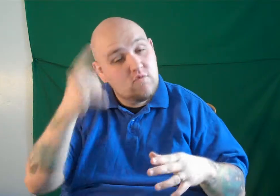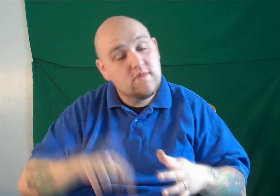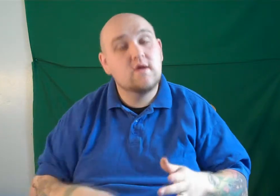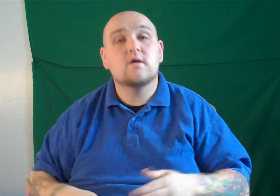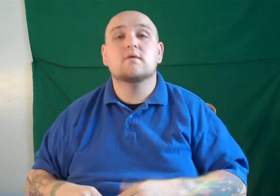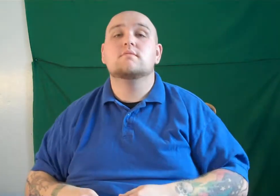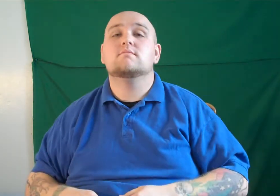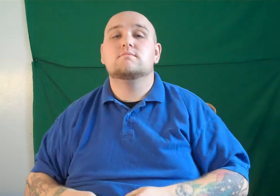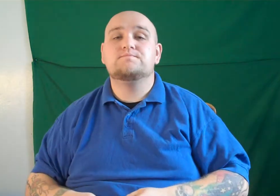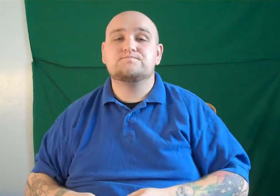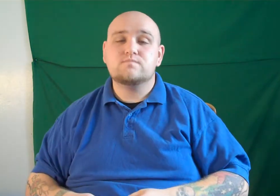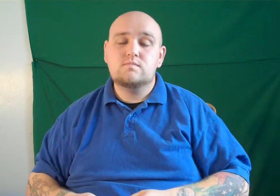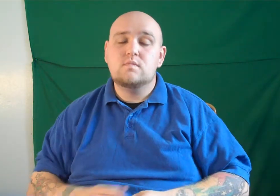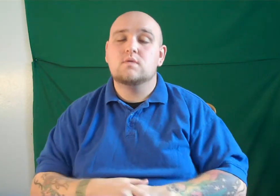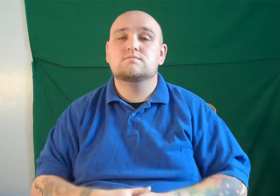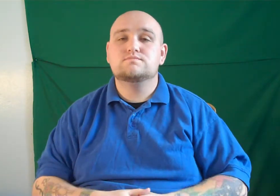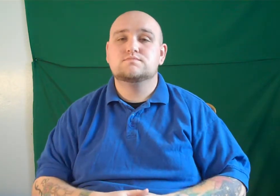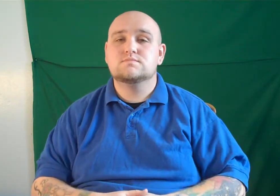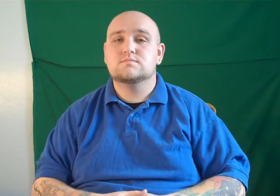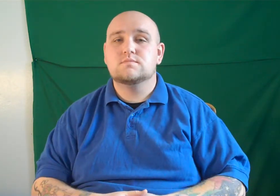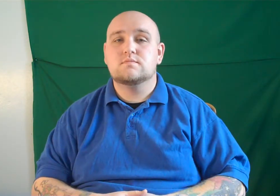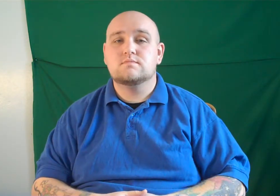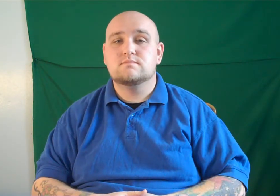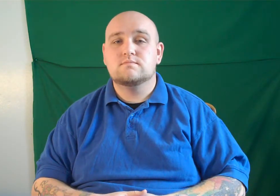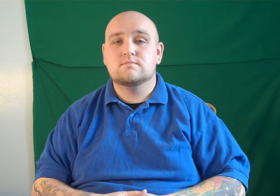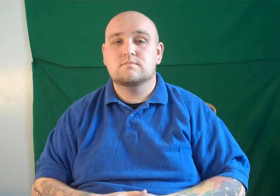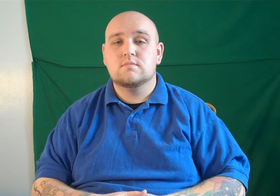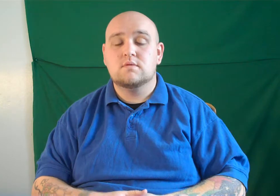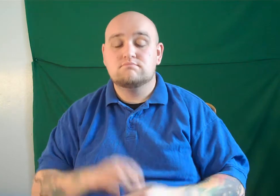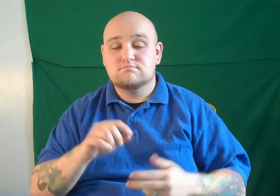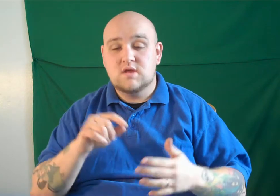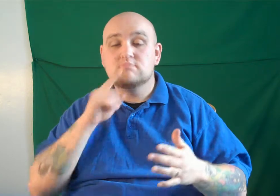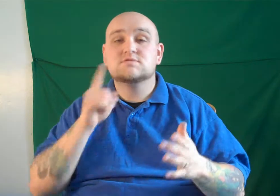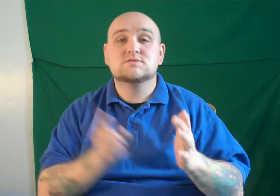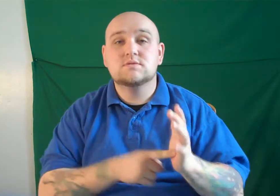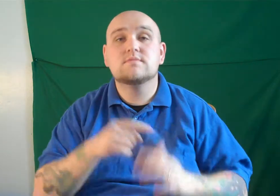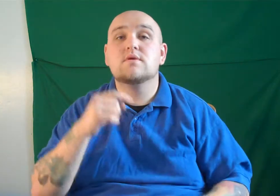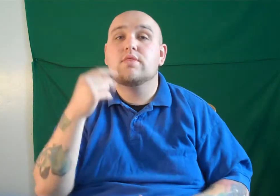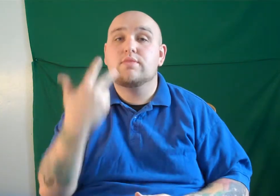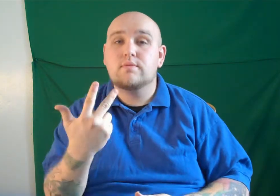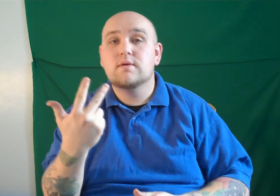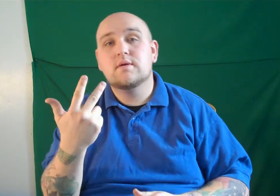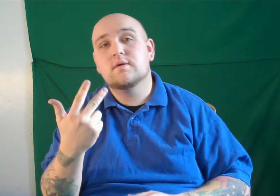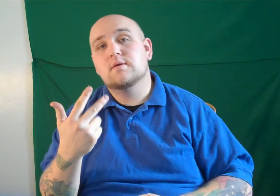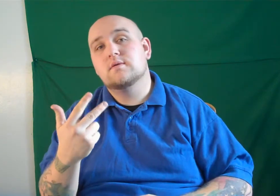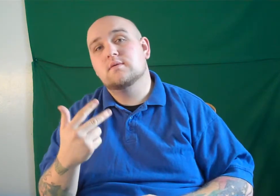logistics and the purpose. Okay, task number 3, maintain competence in the field